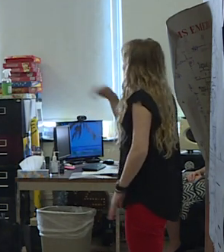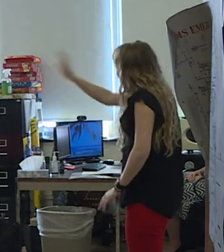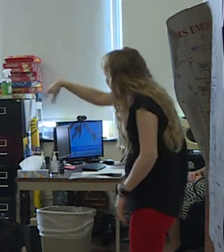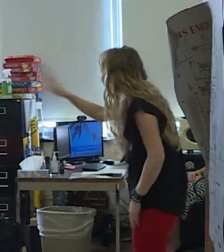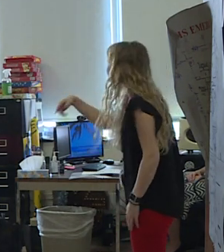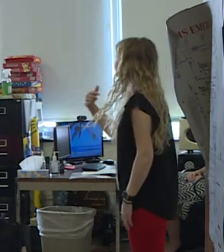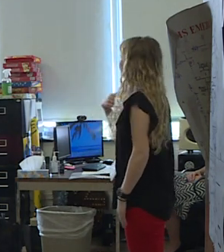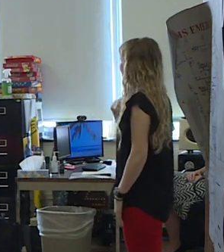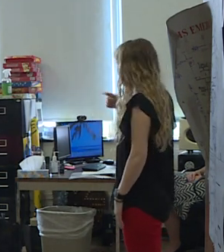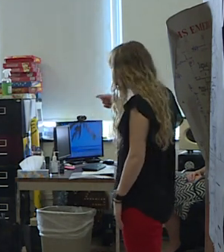for